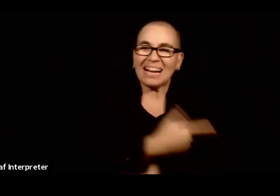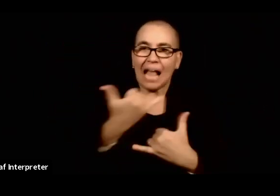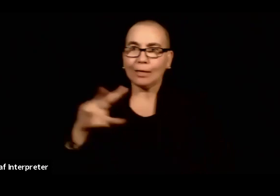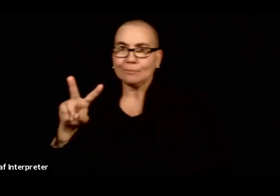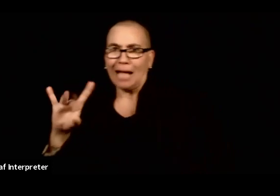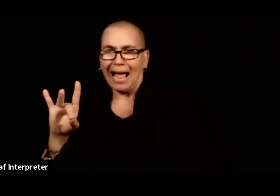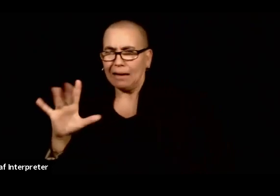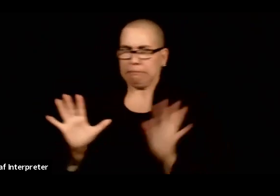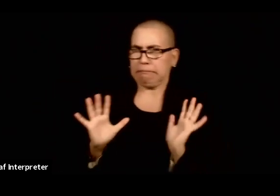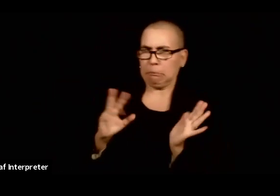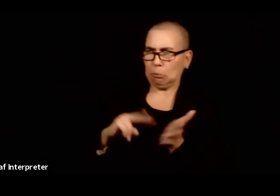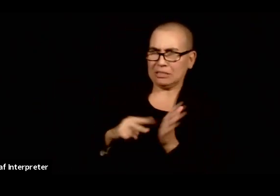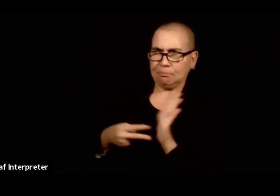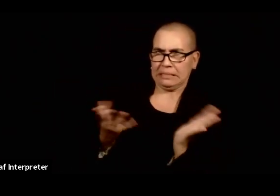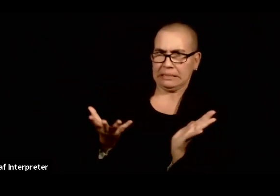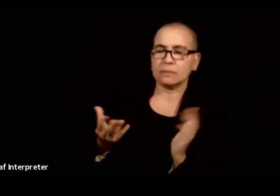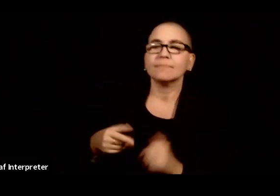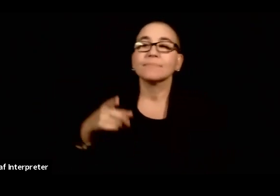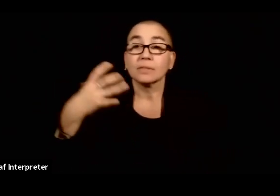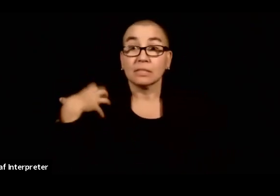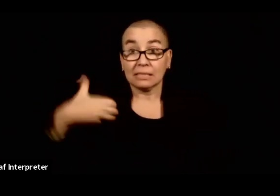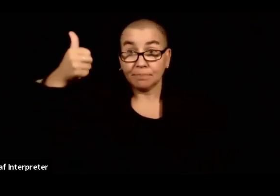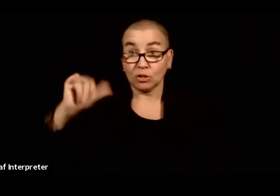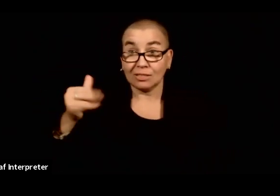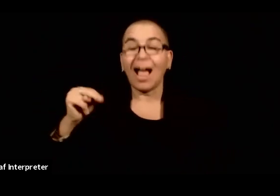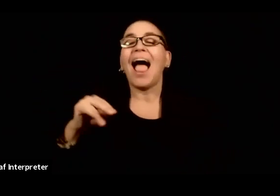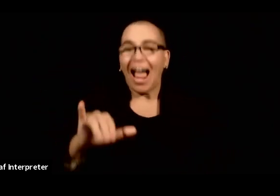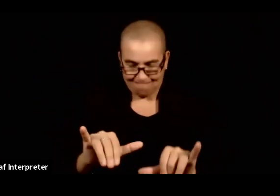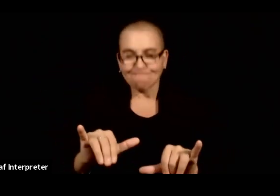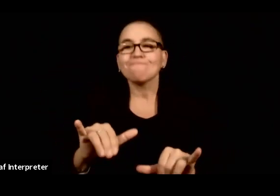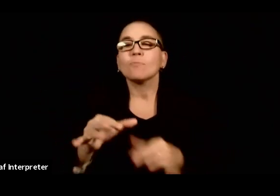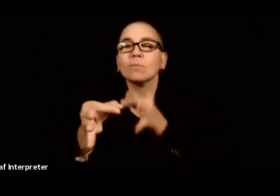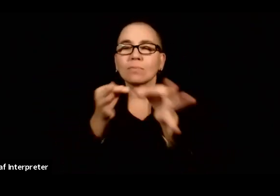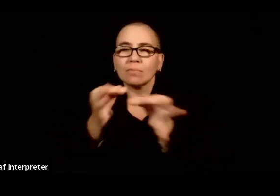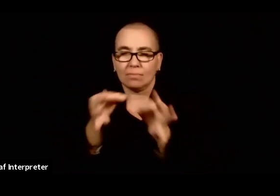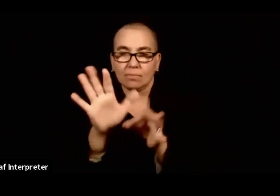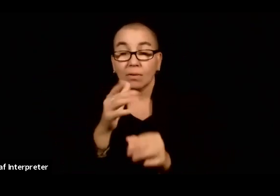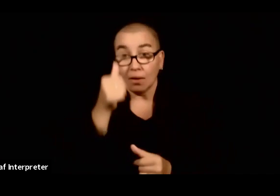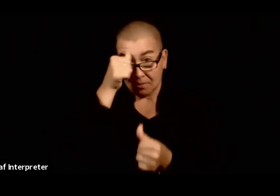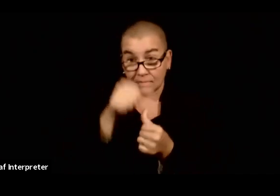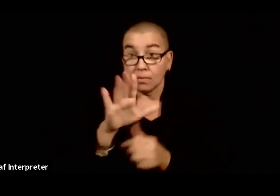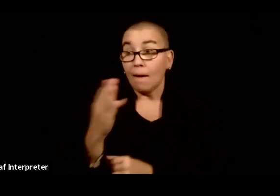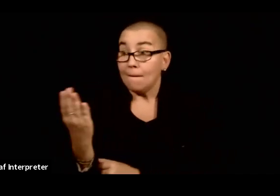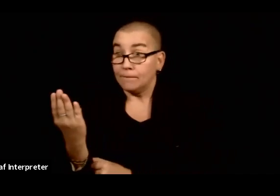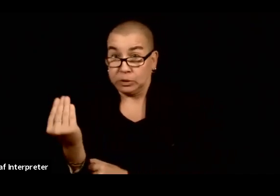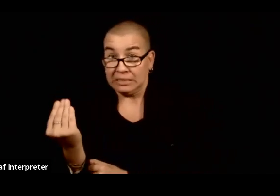28-day periods to really, feel some confidence that a facility